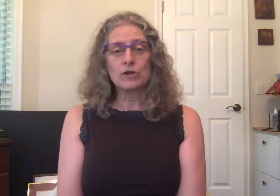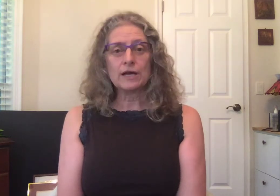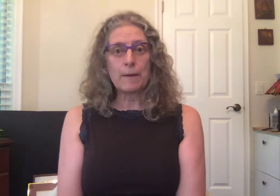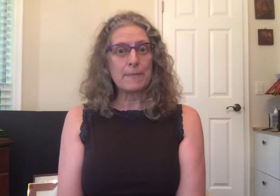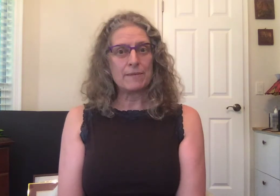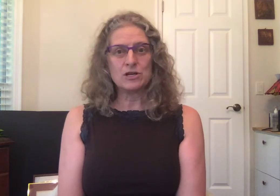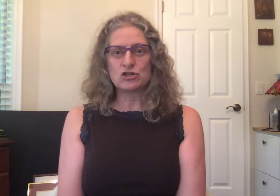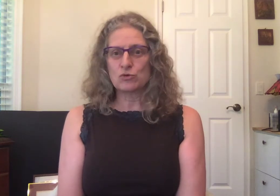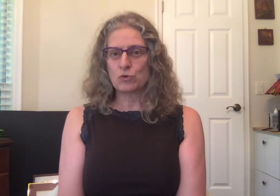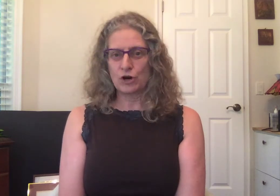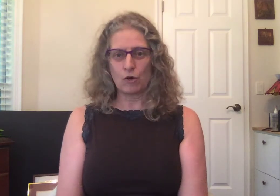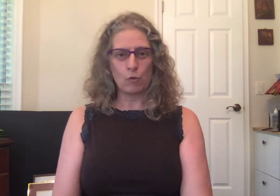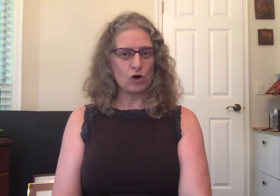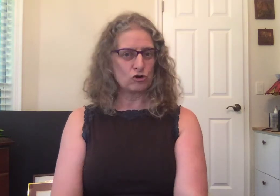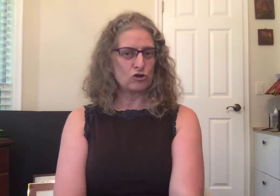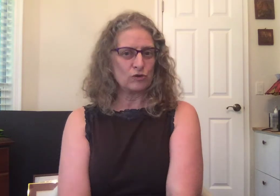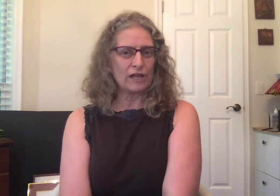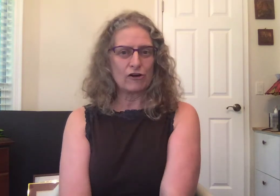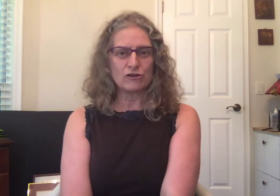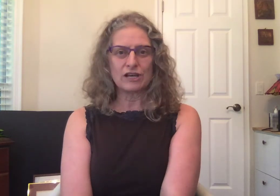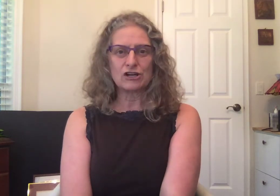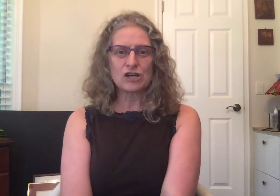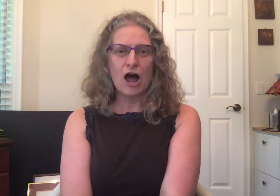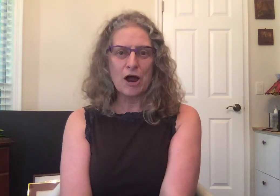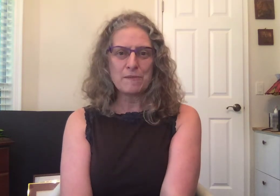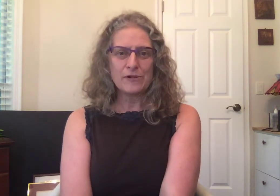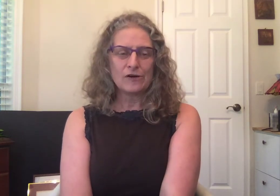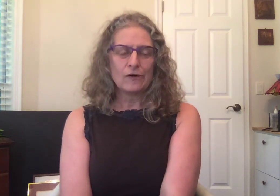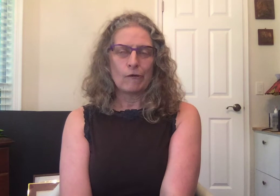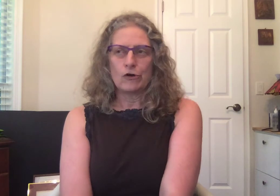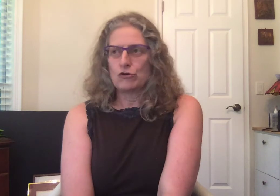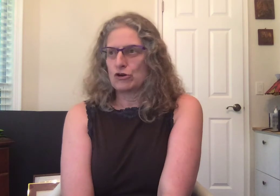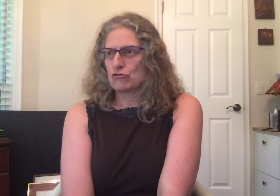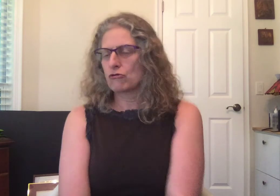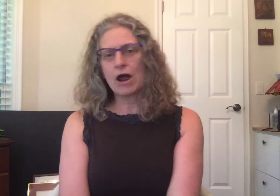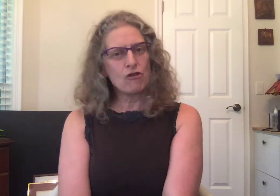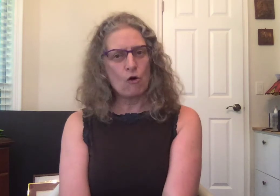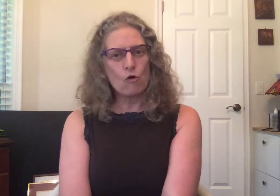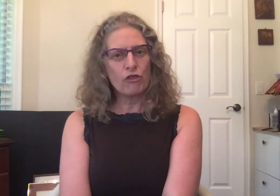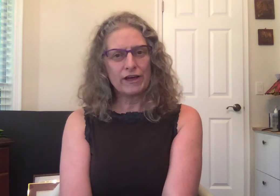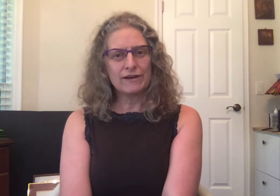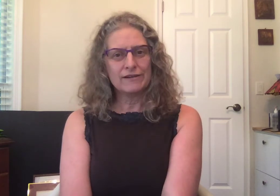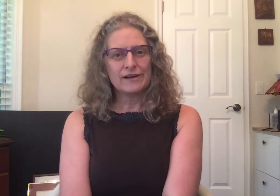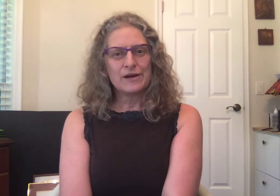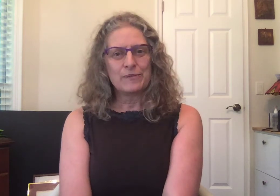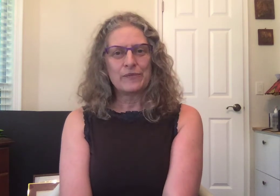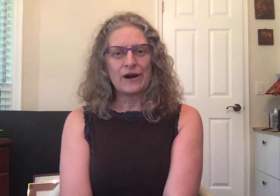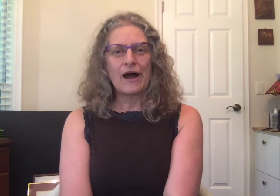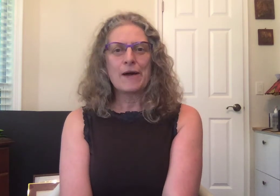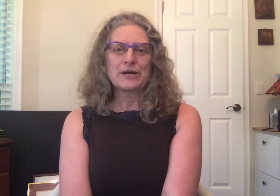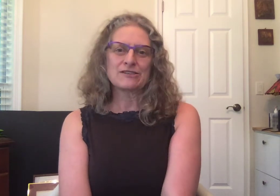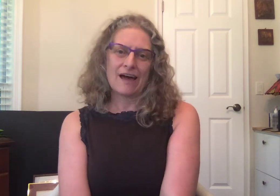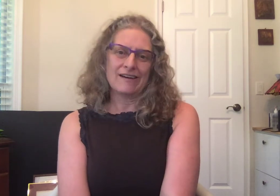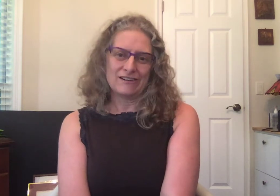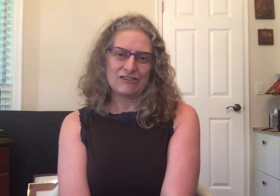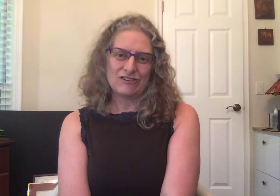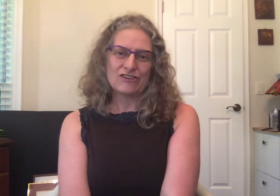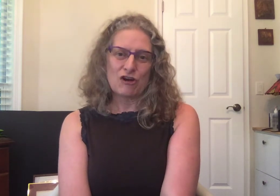and maybe just work from 1 or 2 letters at a time, or you can try the whole thing. But I'm excited to know that